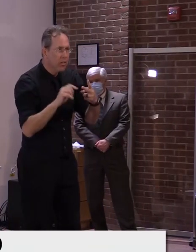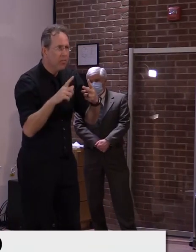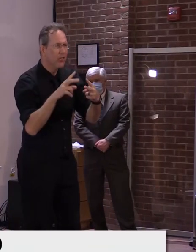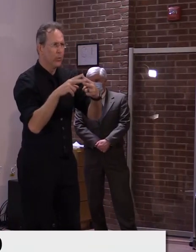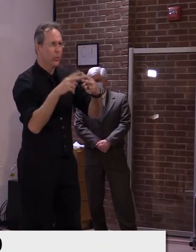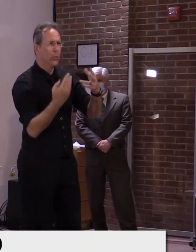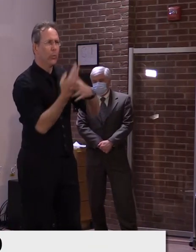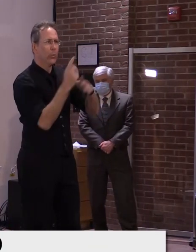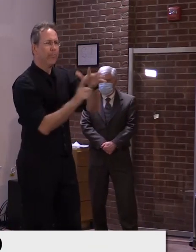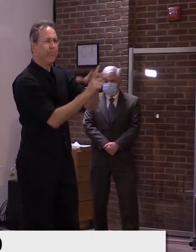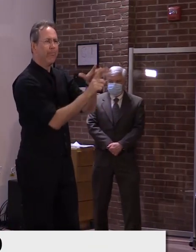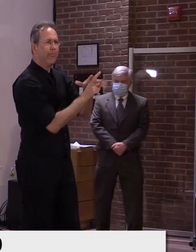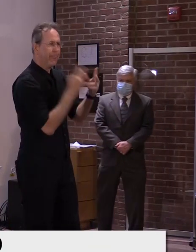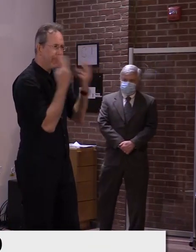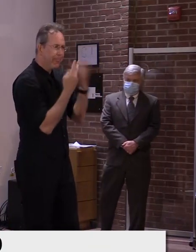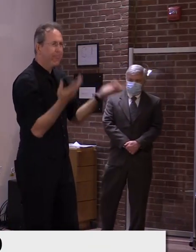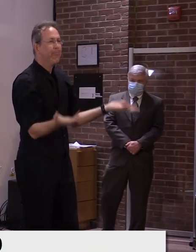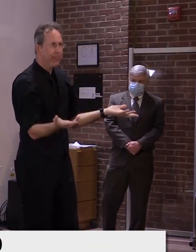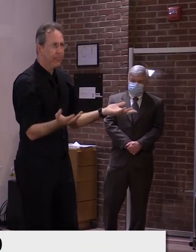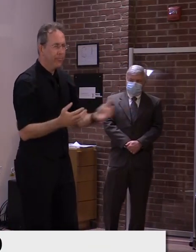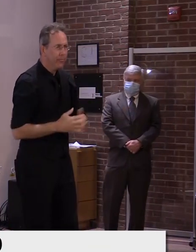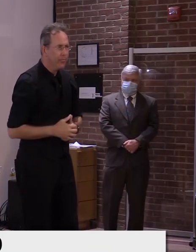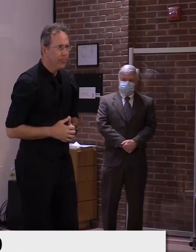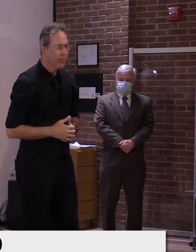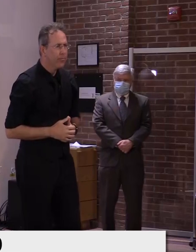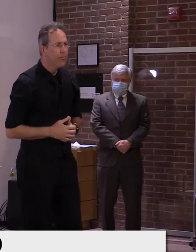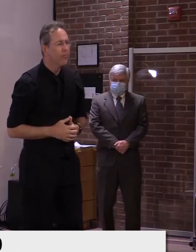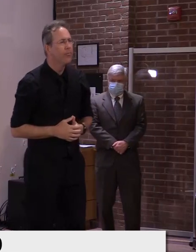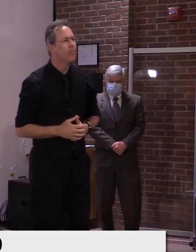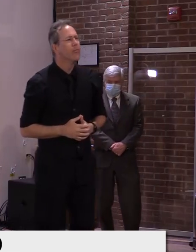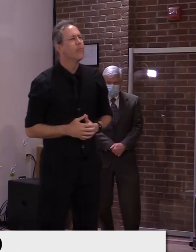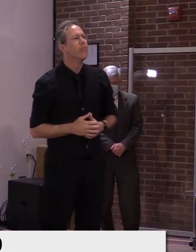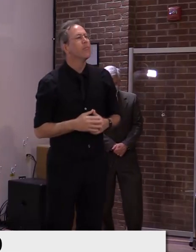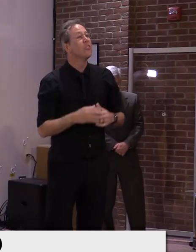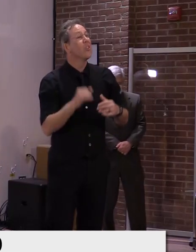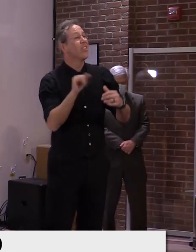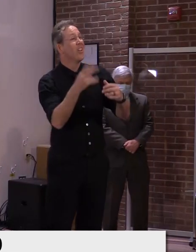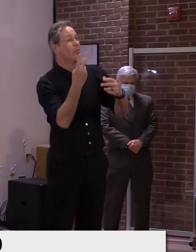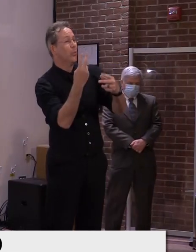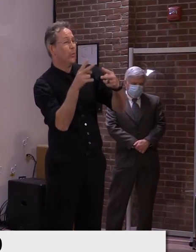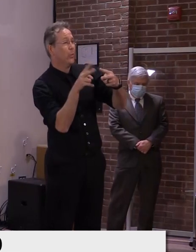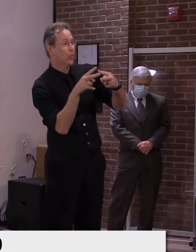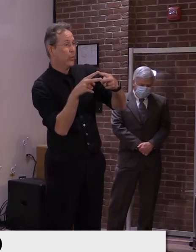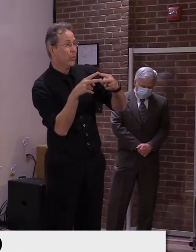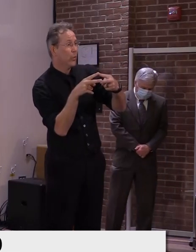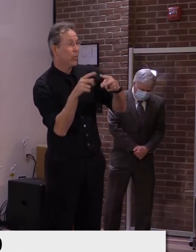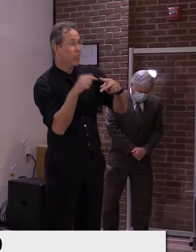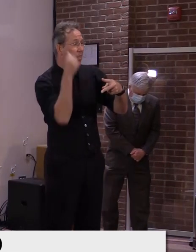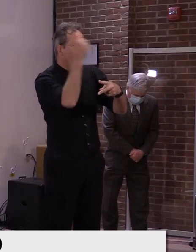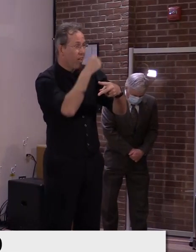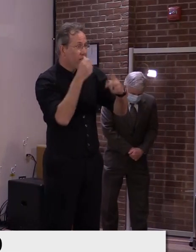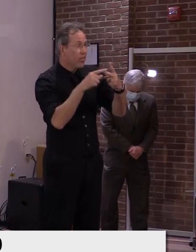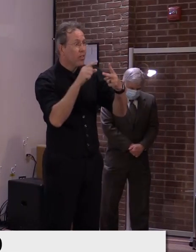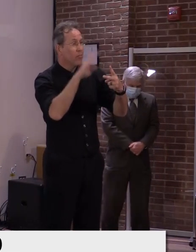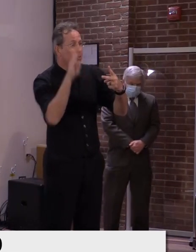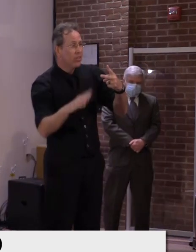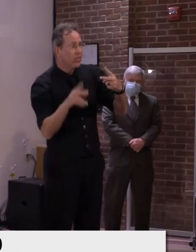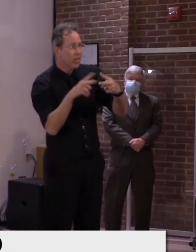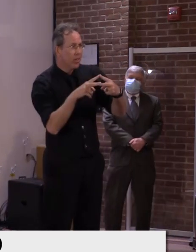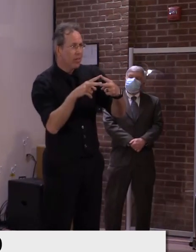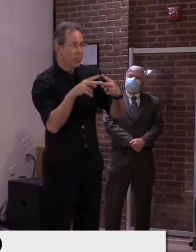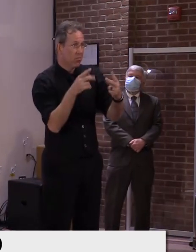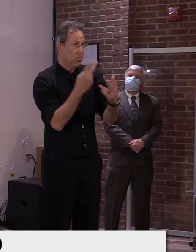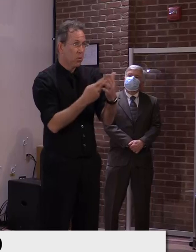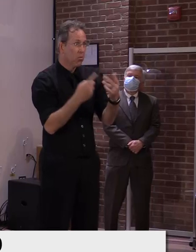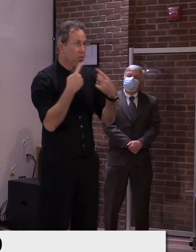least partially, because not totally, but partially evade the vaccines that are out there now. And Israel, of